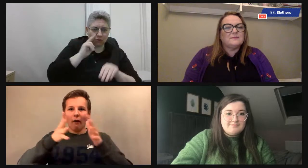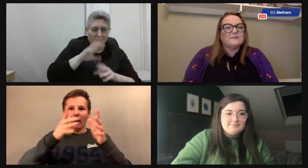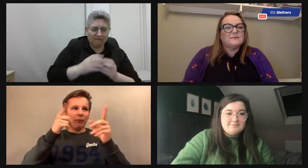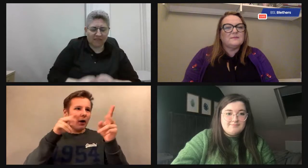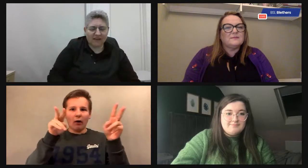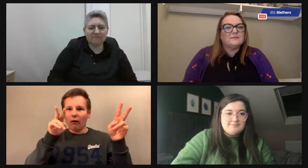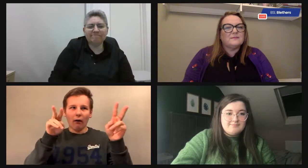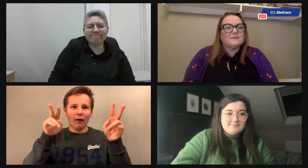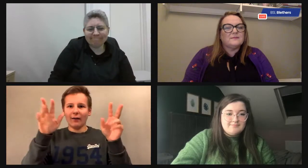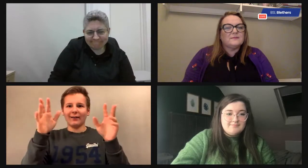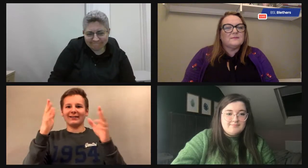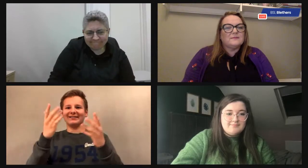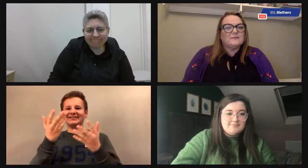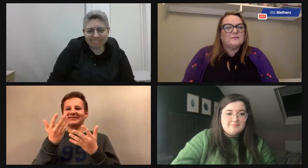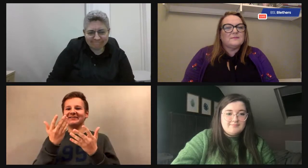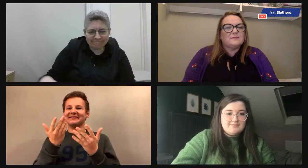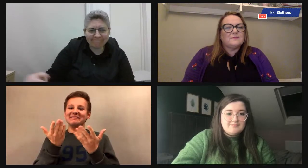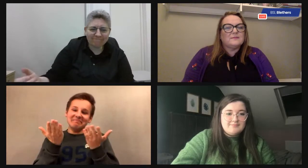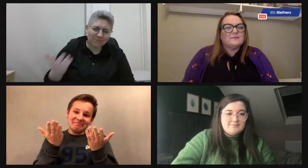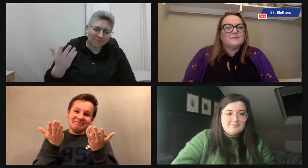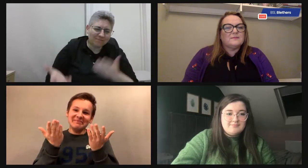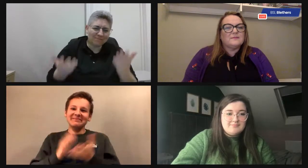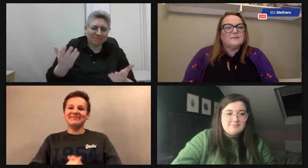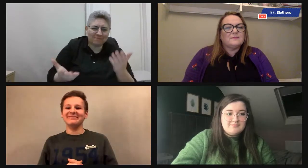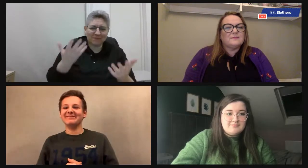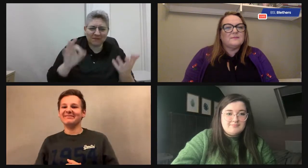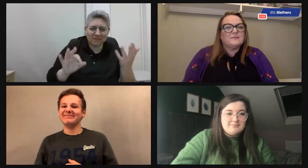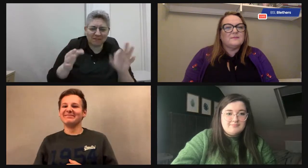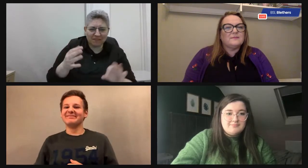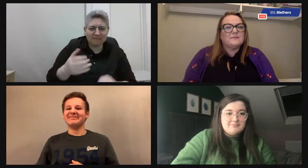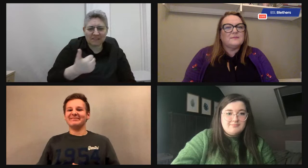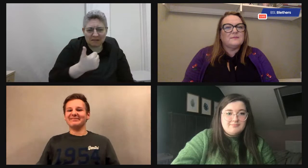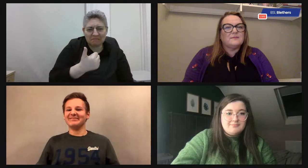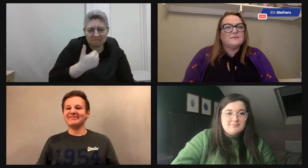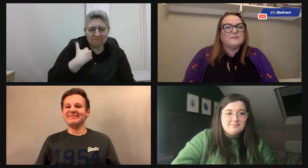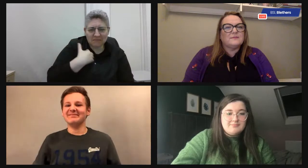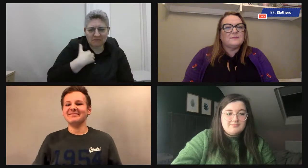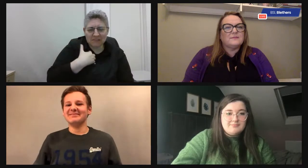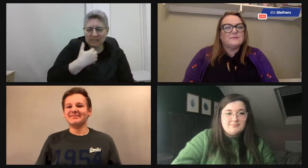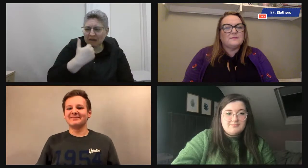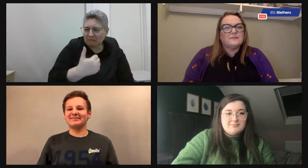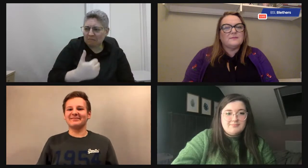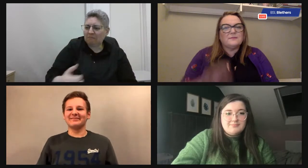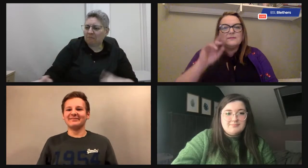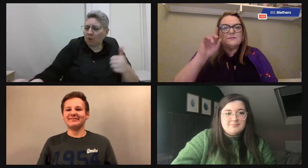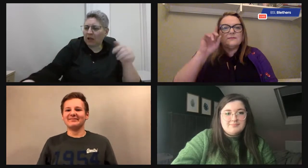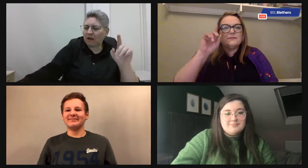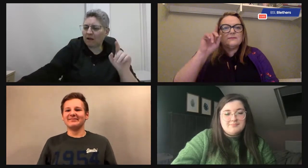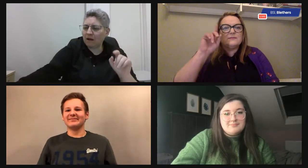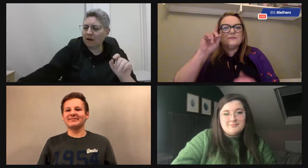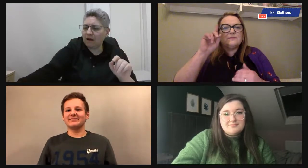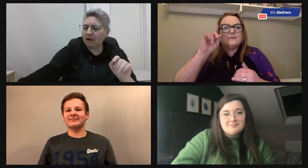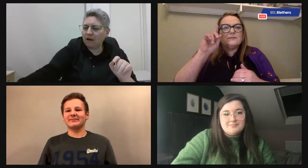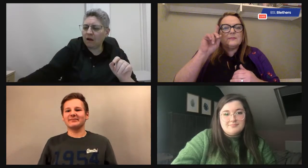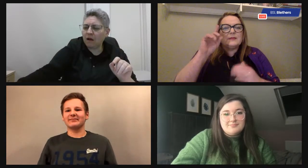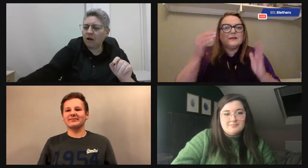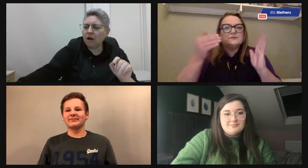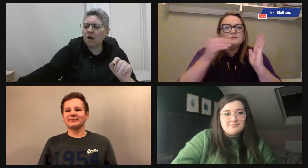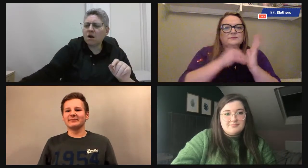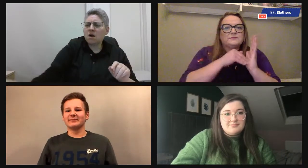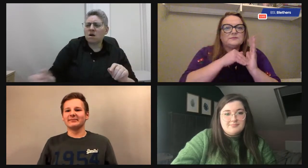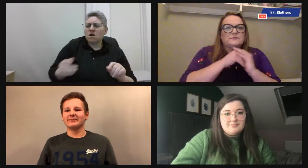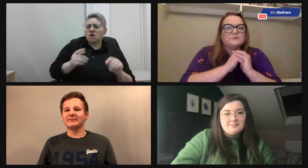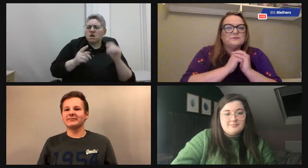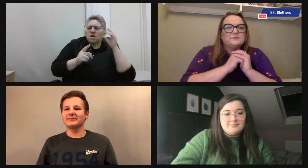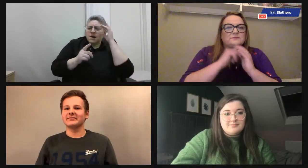can be watching the adults signing, and you know, picking up and everything. picking up information. Pros and cons then. Pros and cons. Great. Thank you. That's an